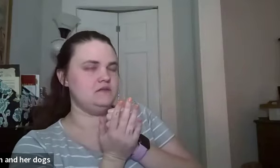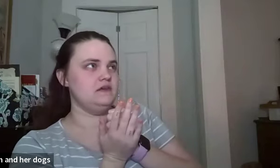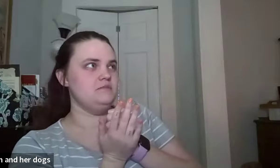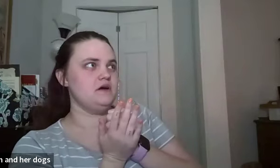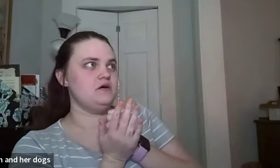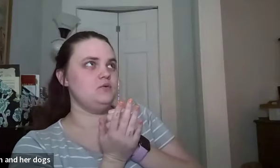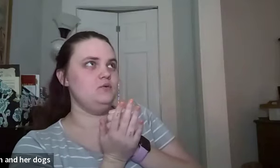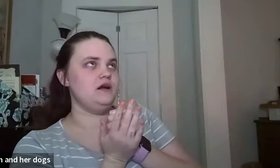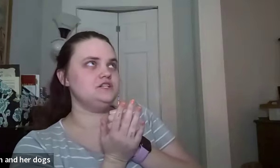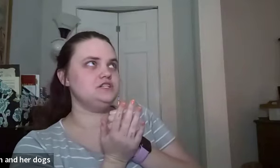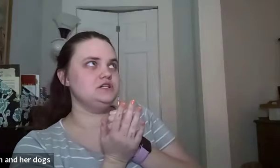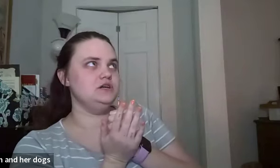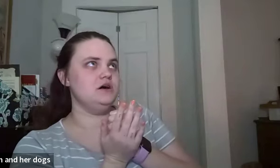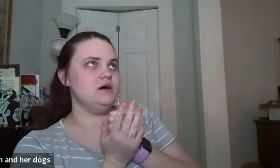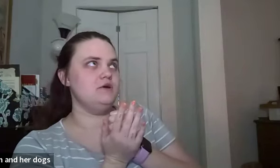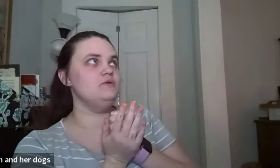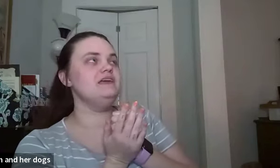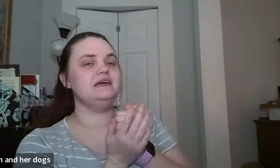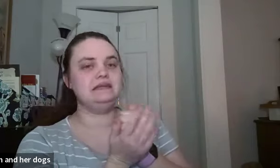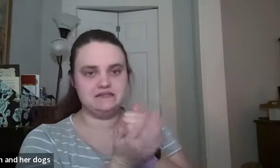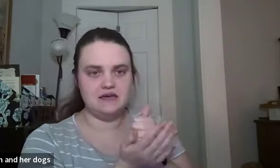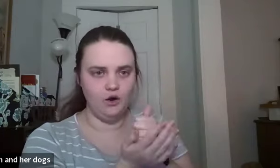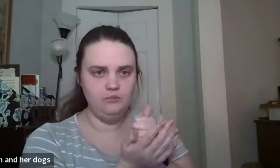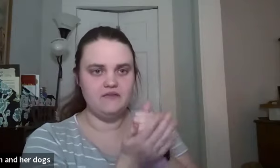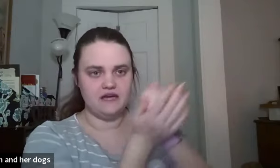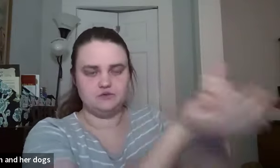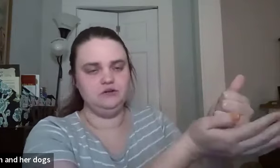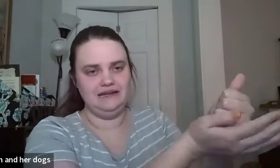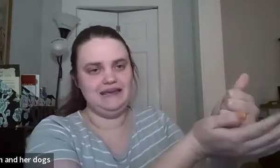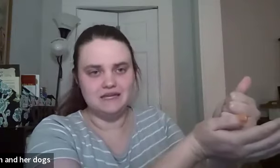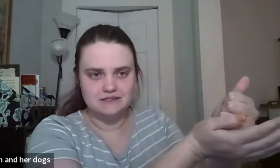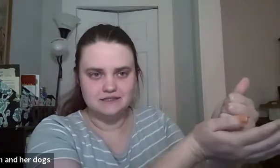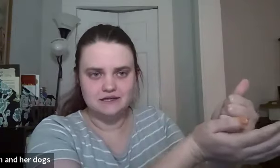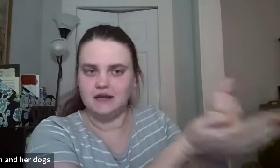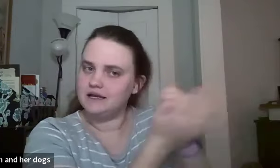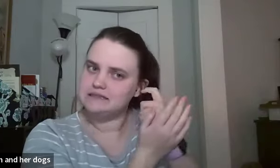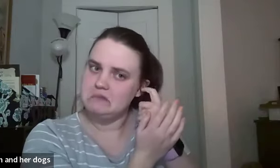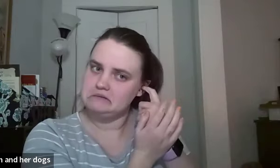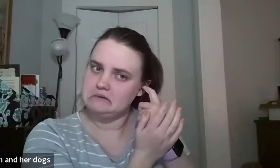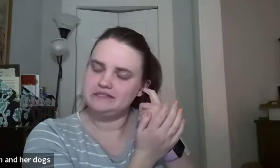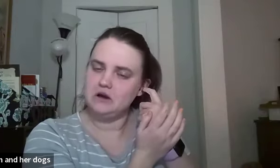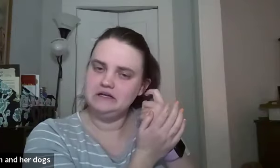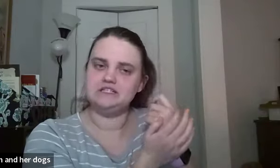Think about who in the end needs the help, and that's where you need to end, I guess is the best way. It's hard to